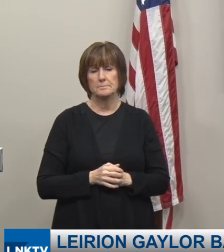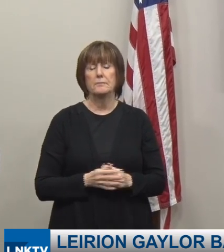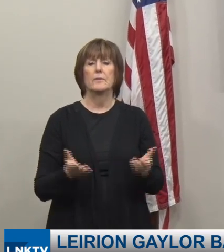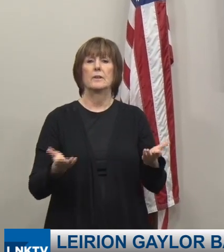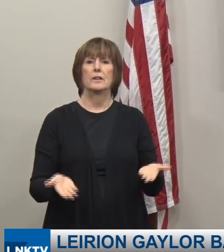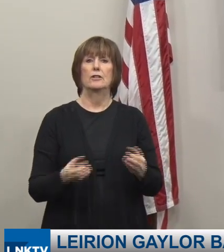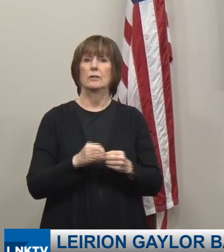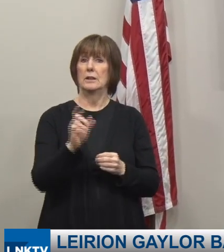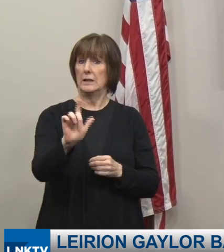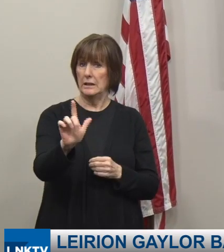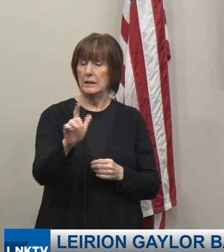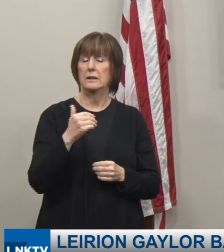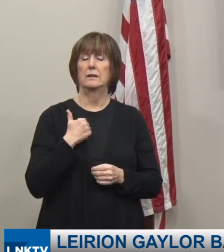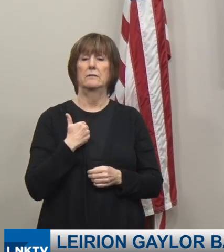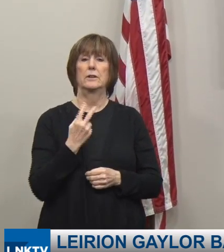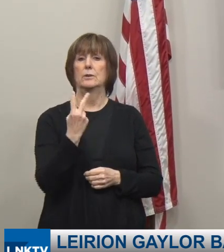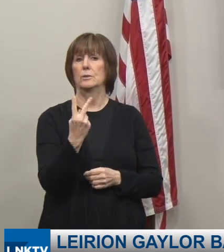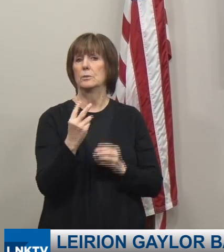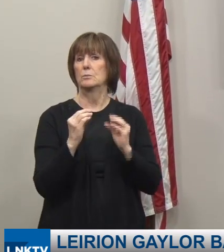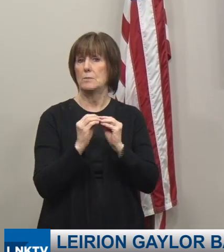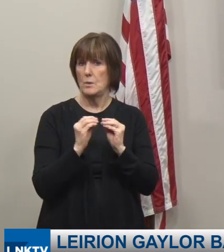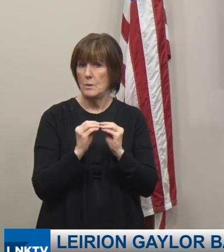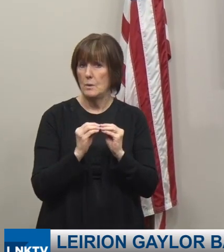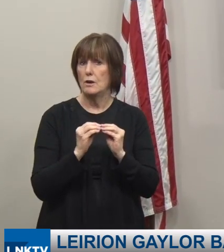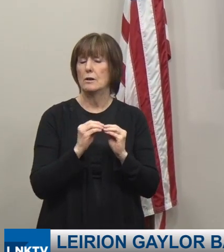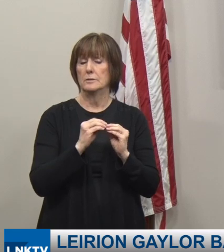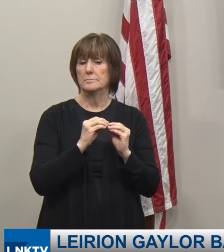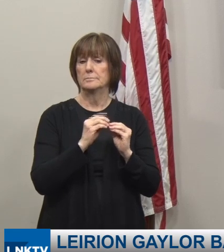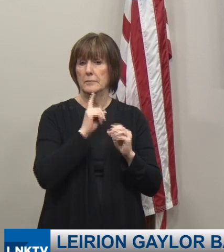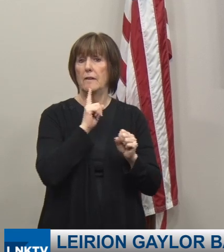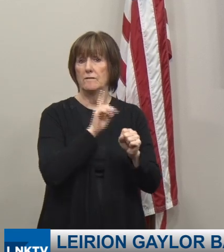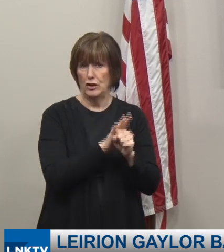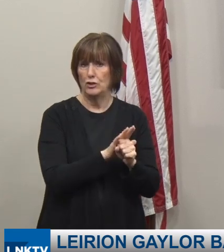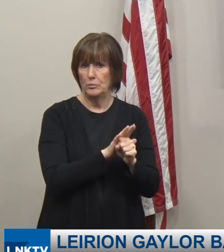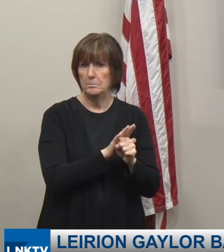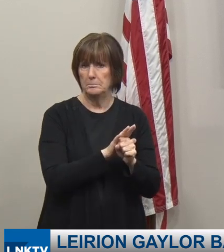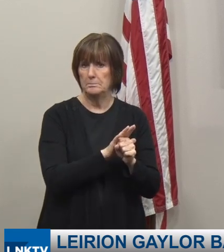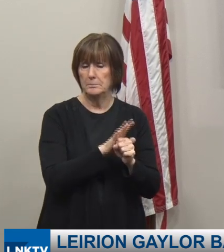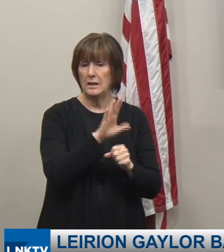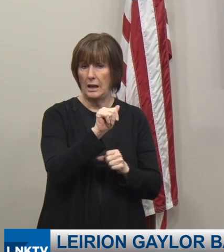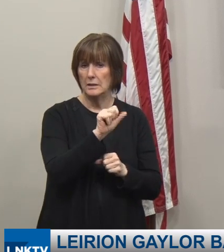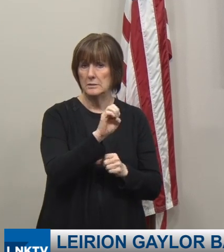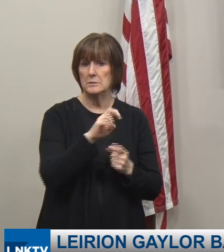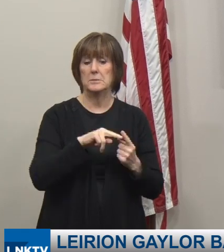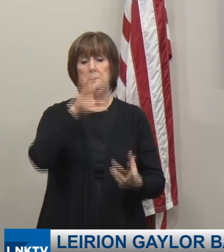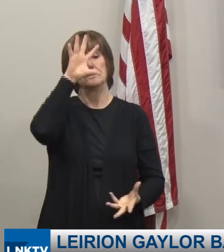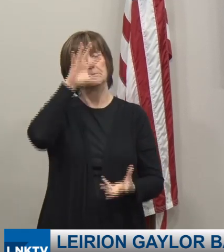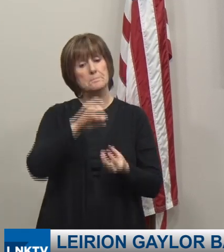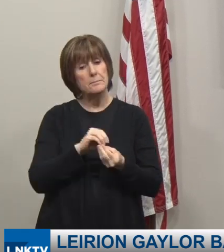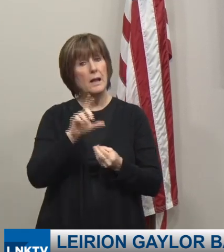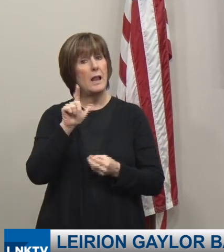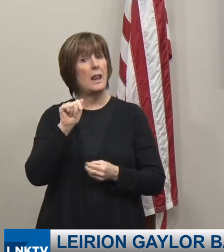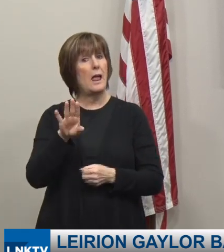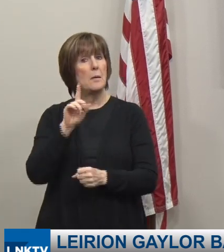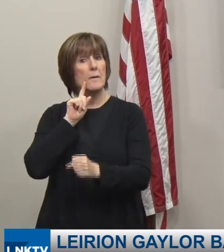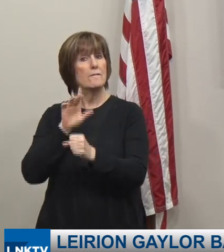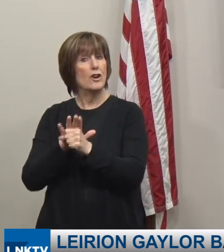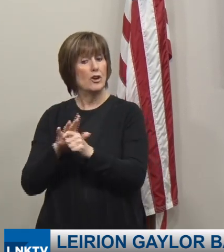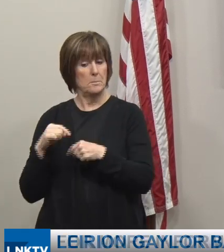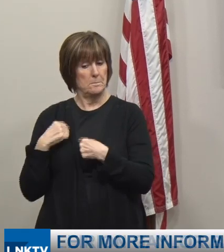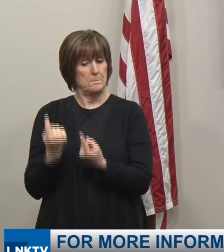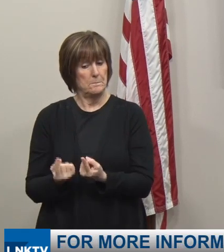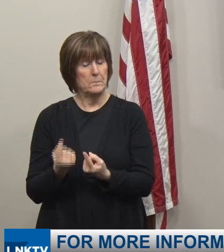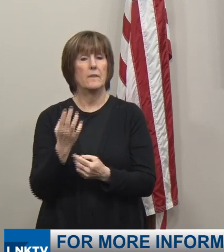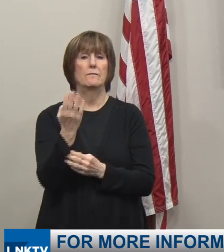Here in Lincoln, we have had 2 more cases confirmed, bringing the total number of lab-confirmed cases of COVID-19